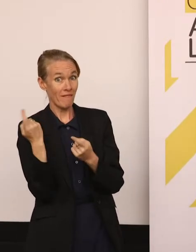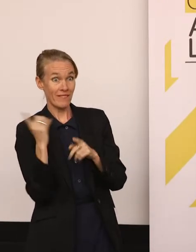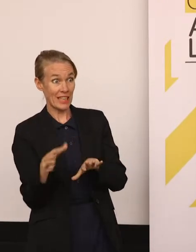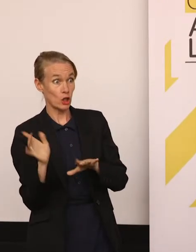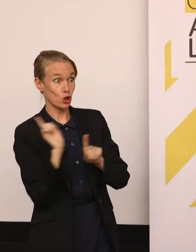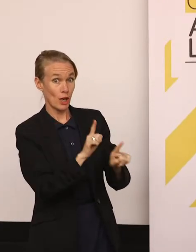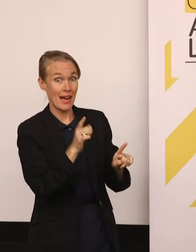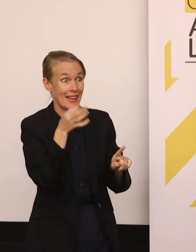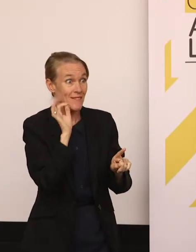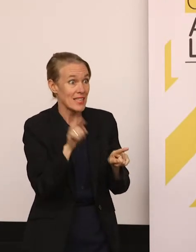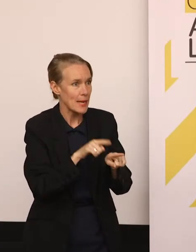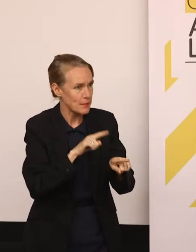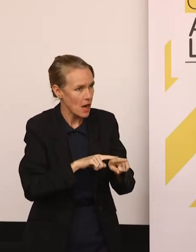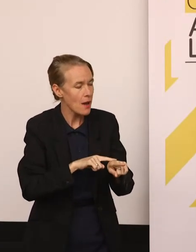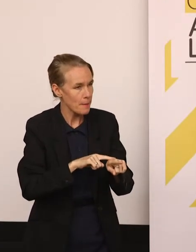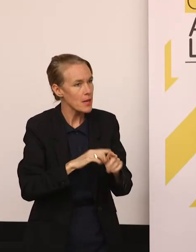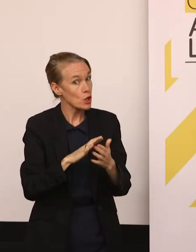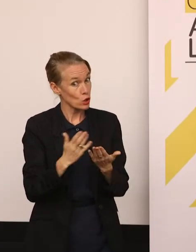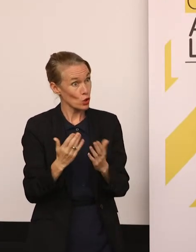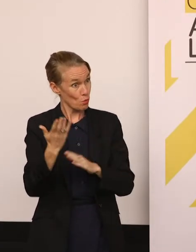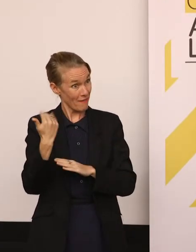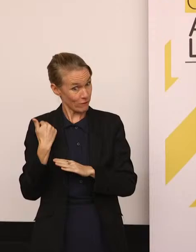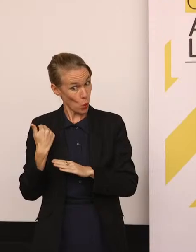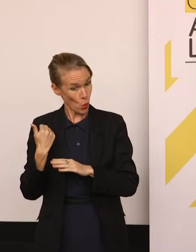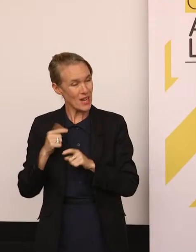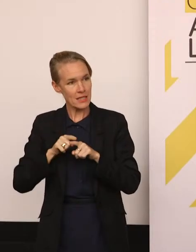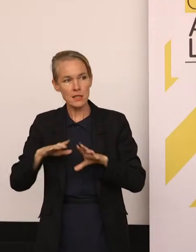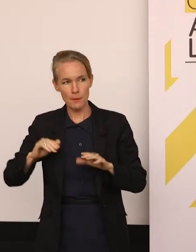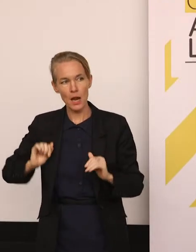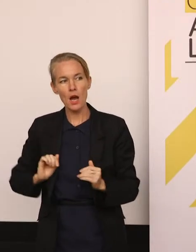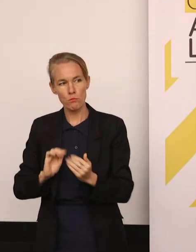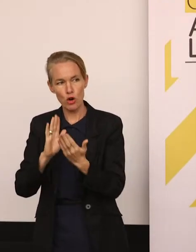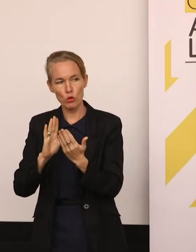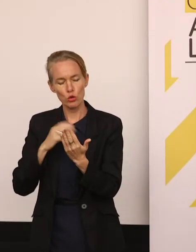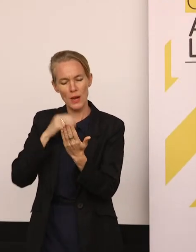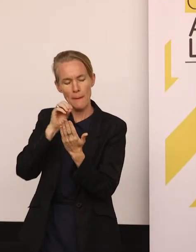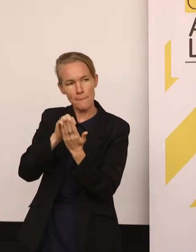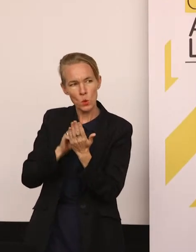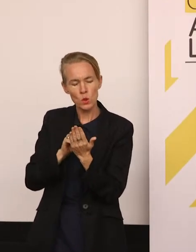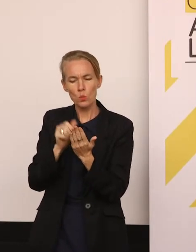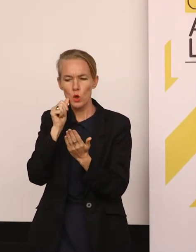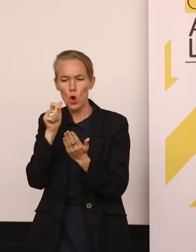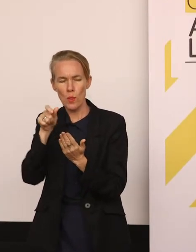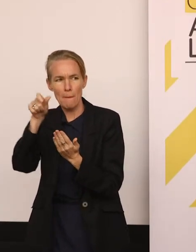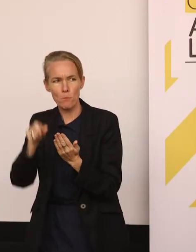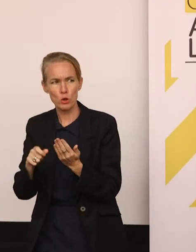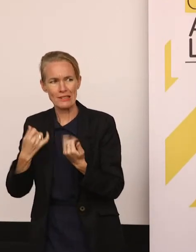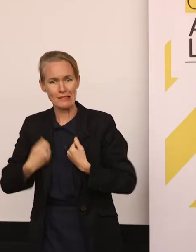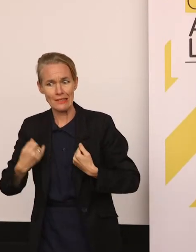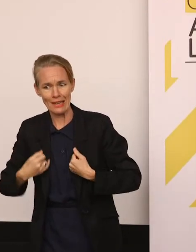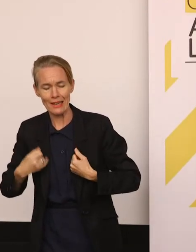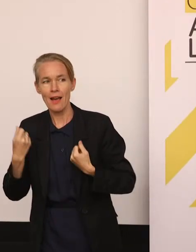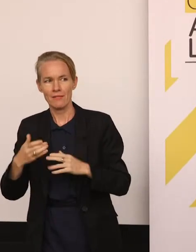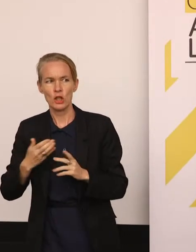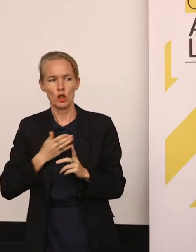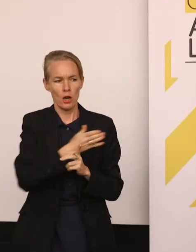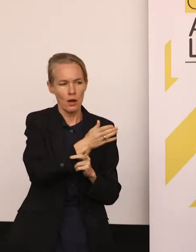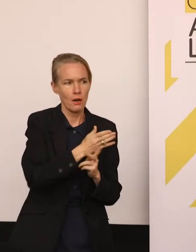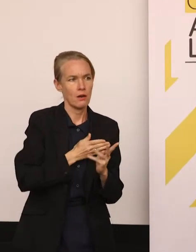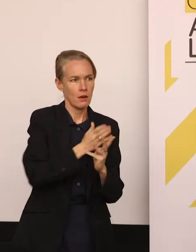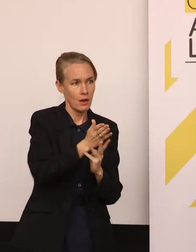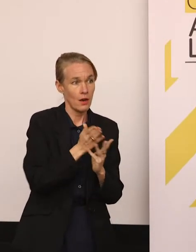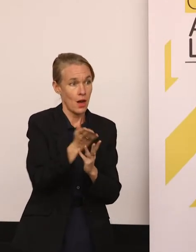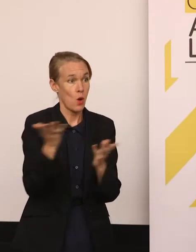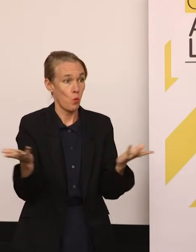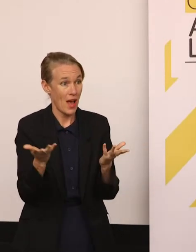we had a few cases, we were able to say exactly the times and places that people had been. Of course, we now have the added advantage that